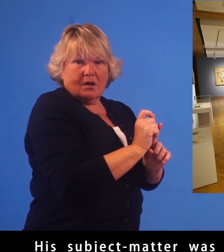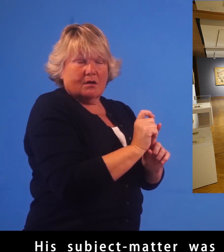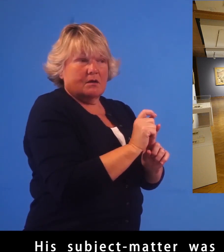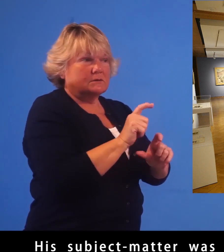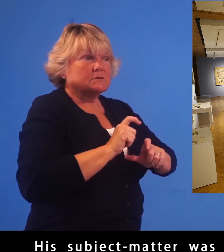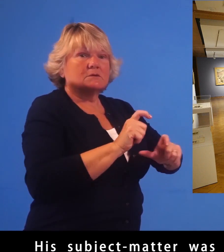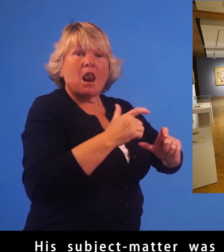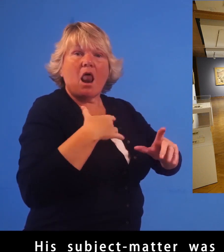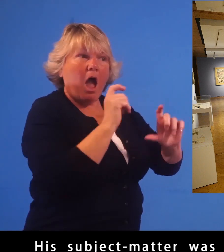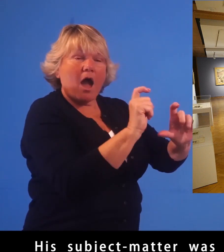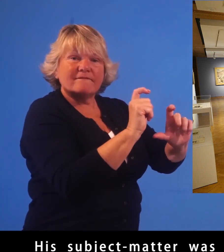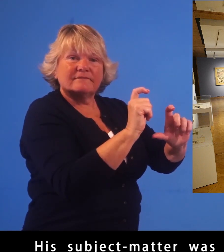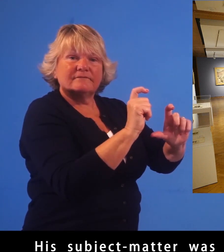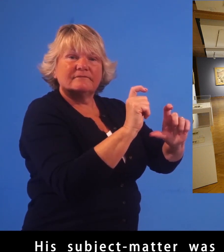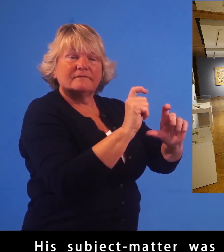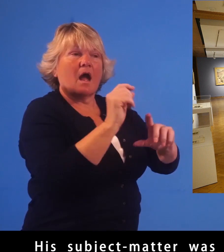still life,